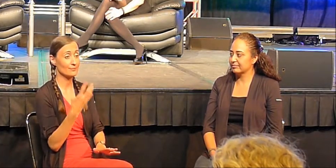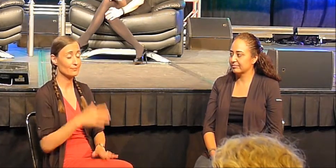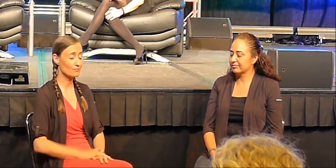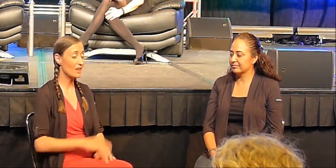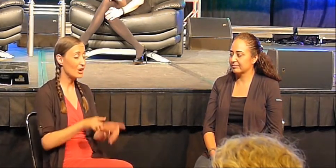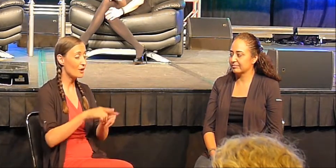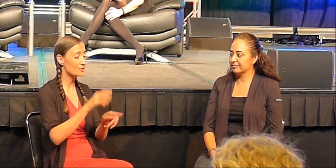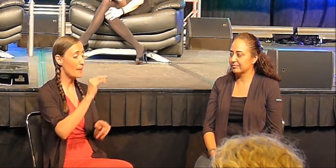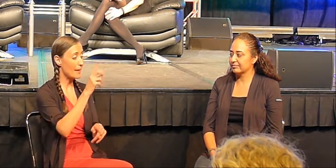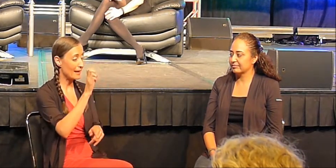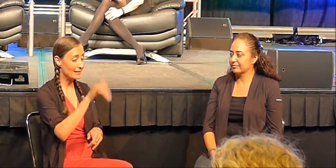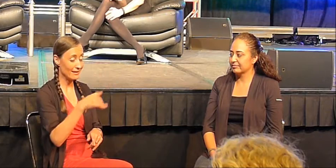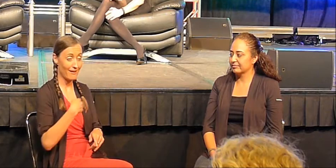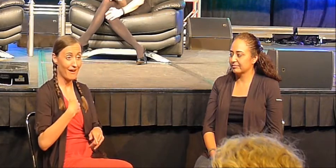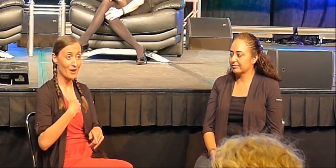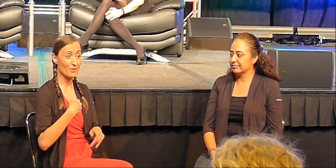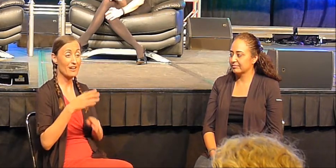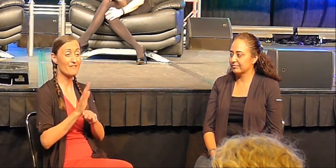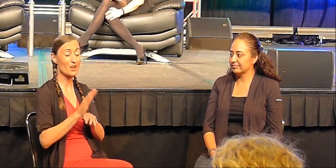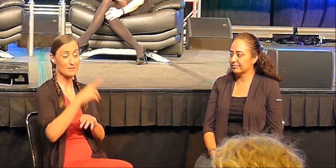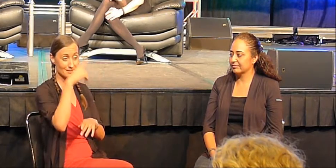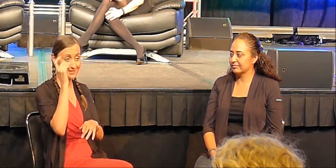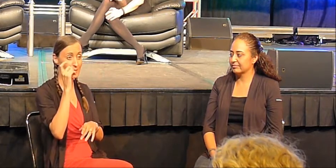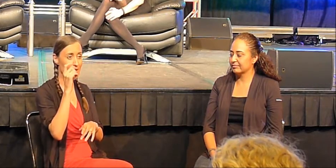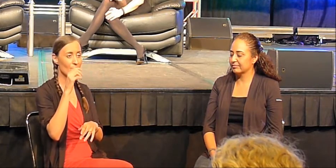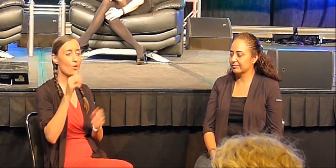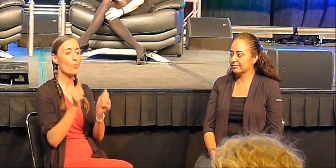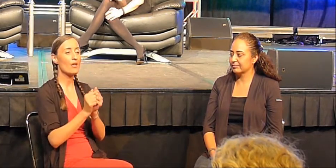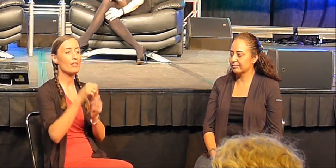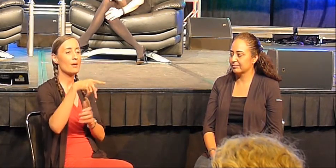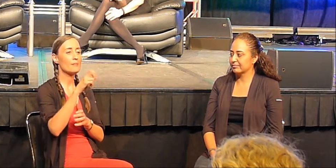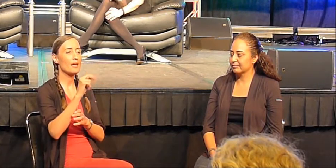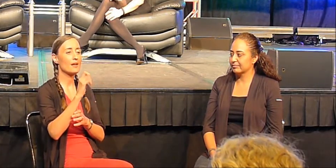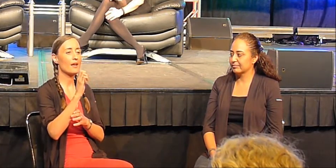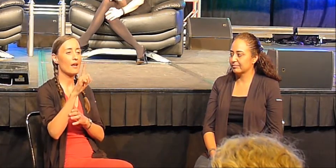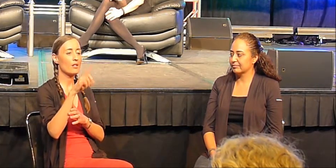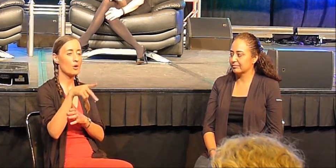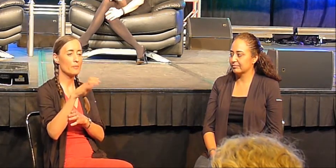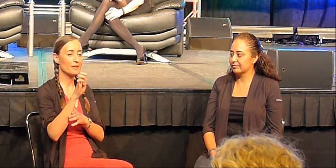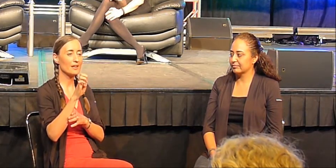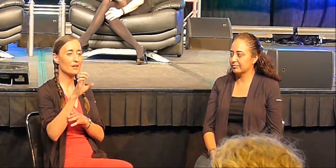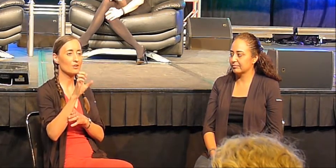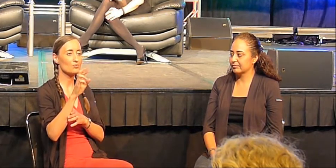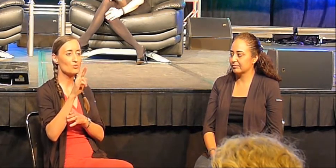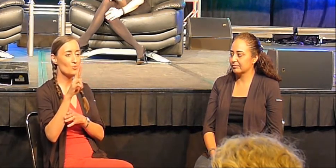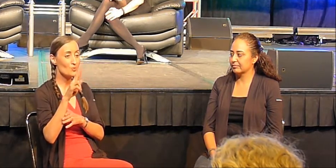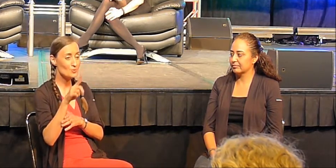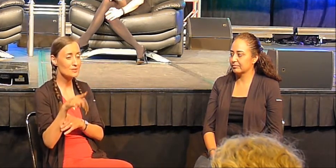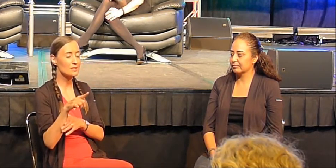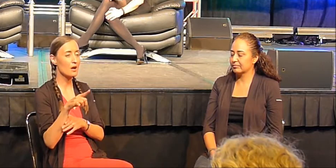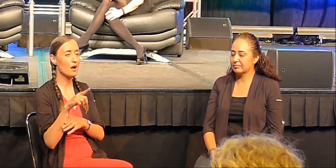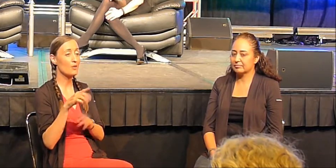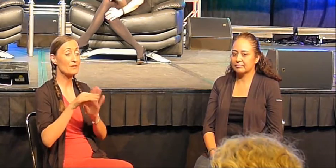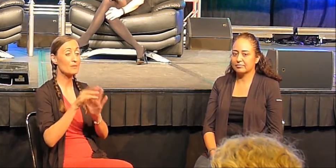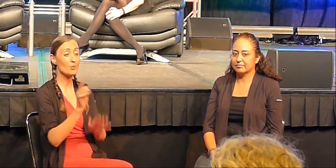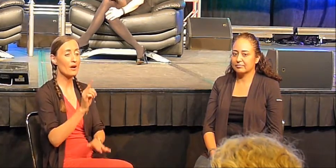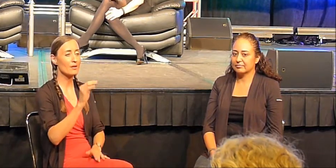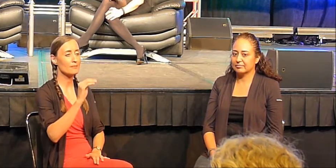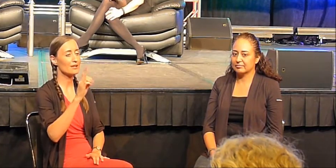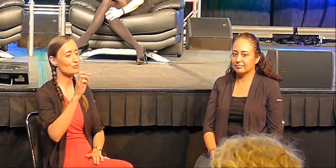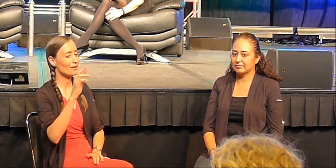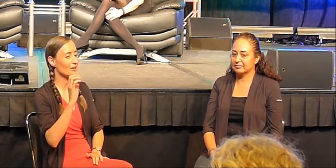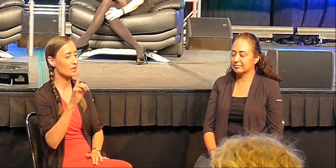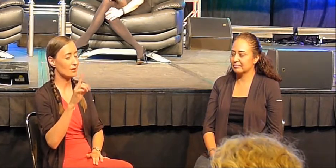film with Penelope Cruz this summer, which we just wrapped, and we got to film in Madrid, which was a lot of fun.